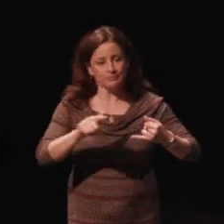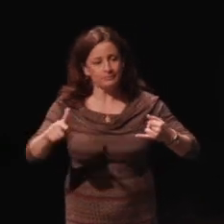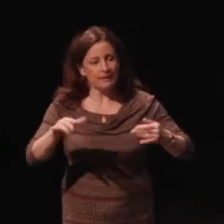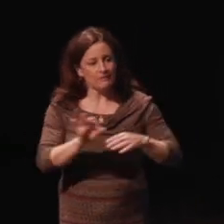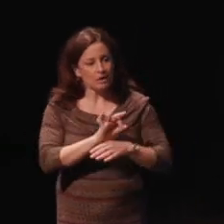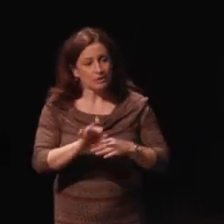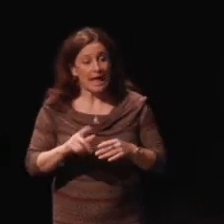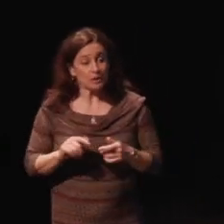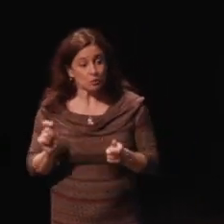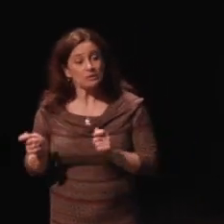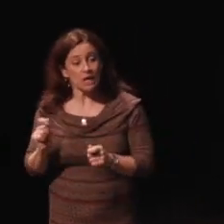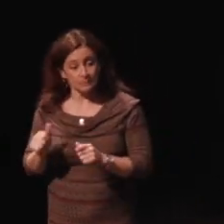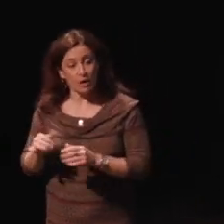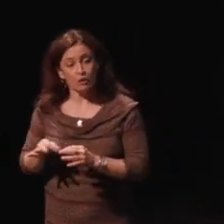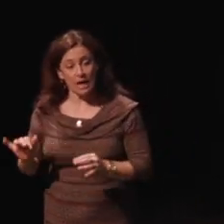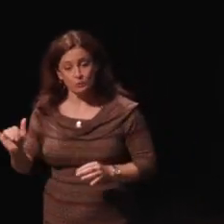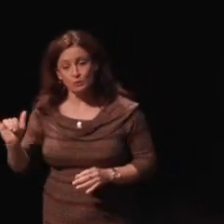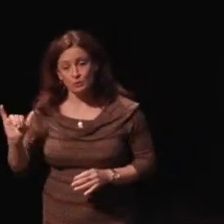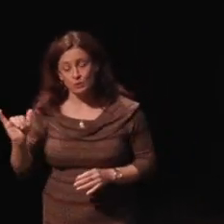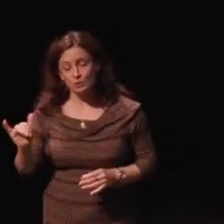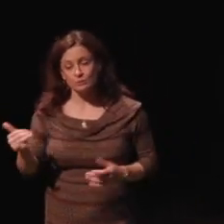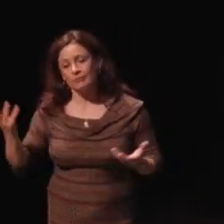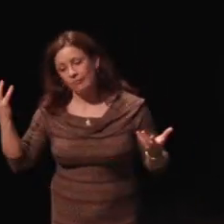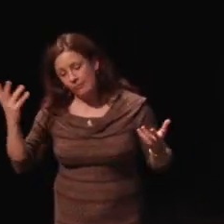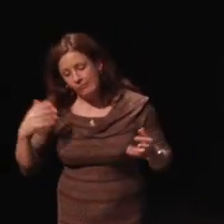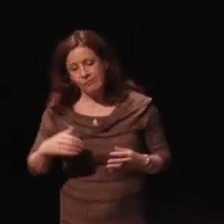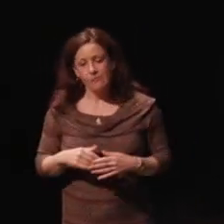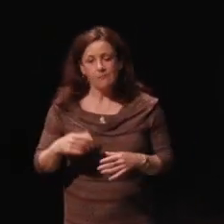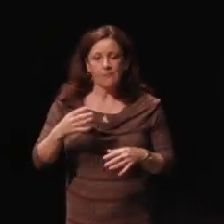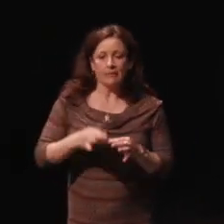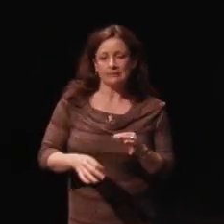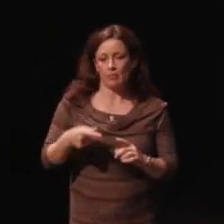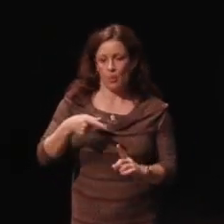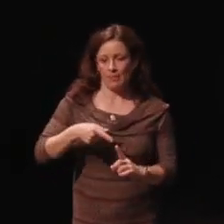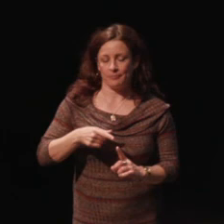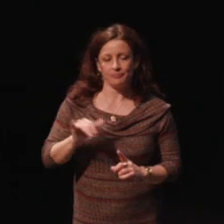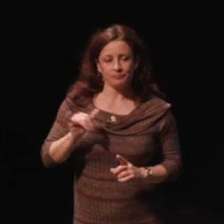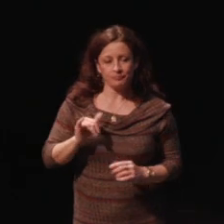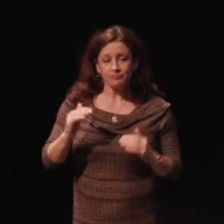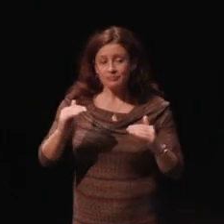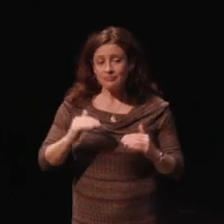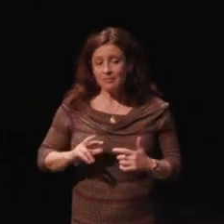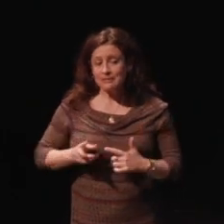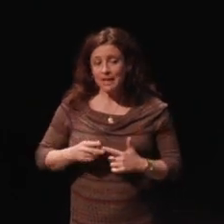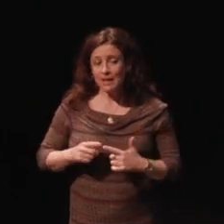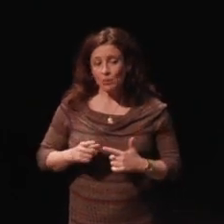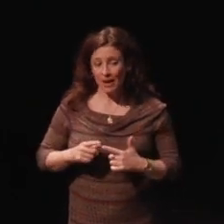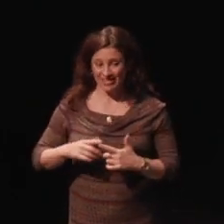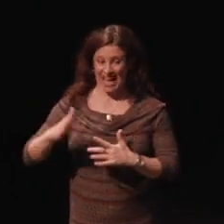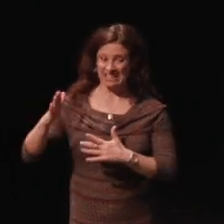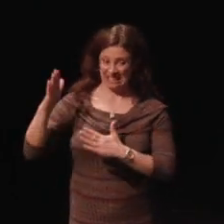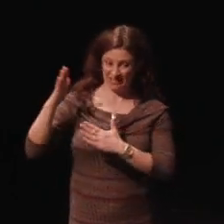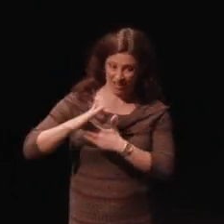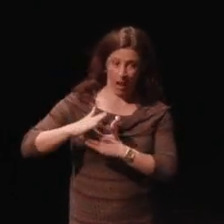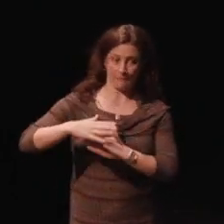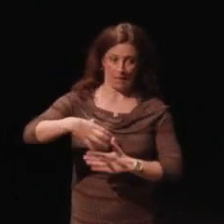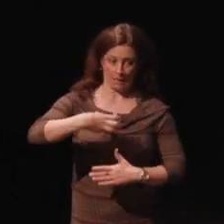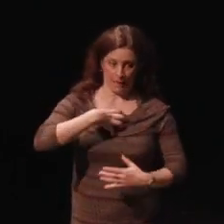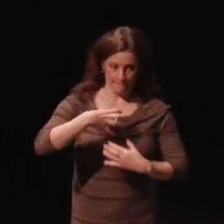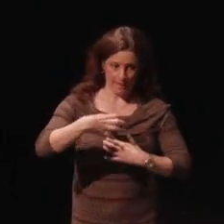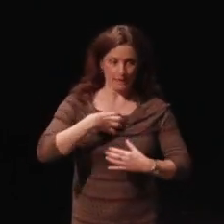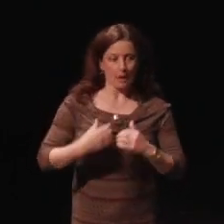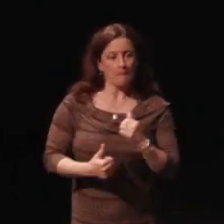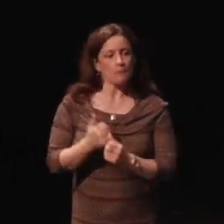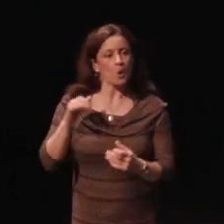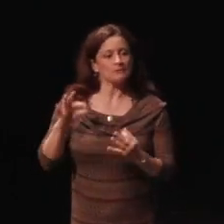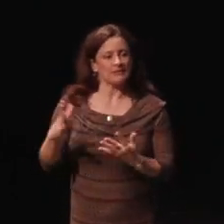other languages too. So that was a very simple one. The other second one, and this is the top one I got the most